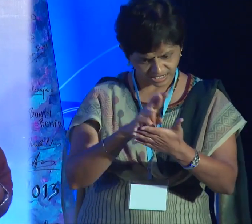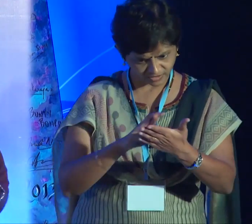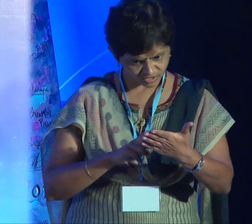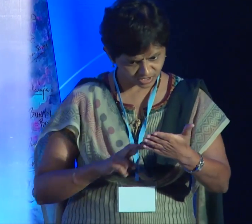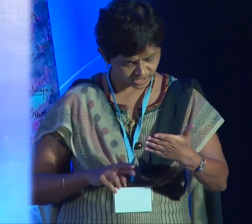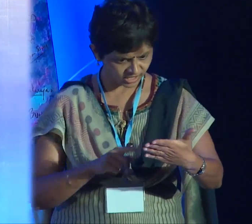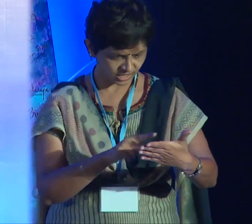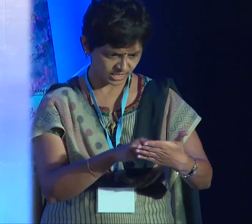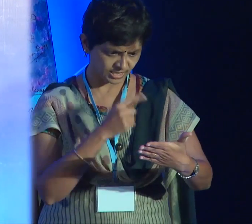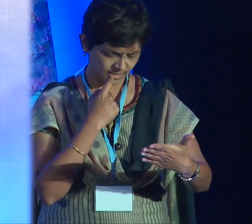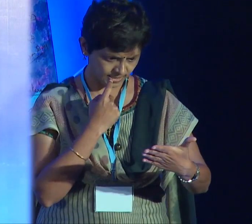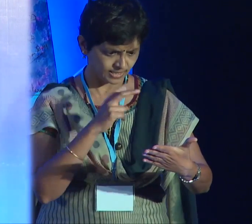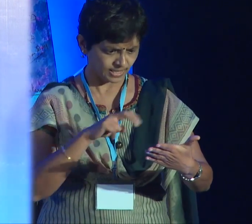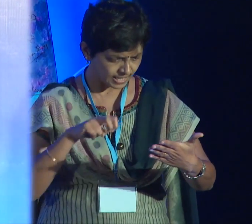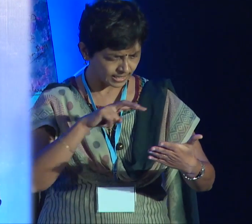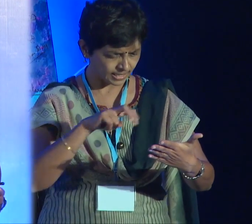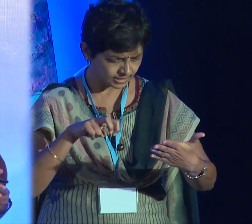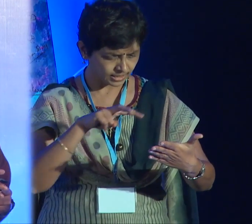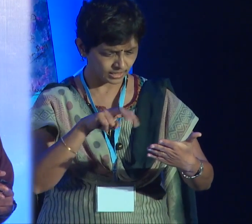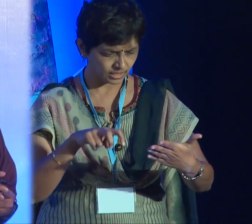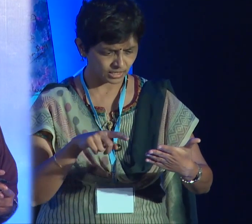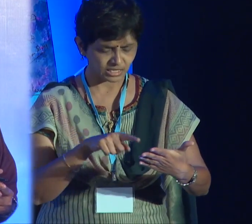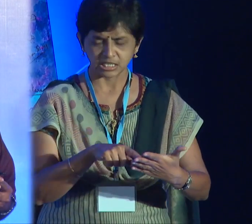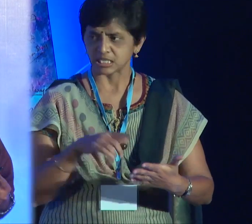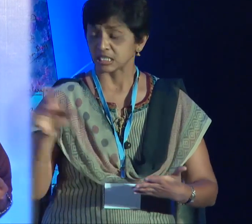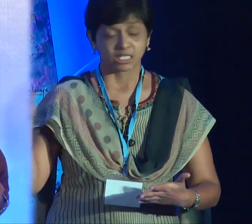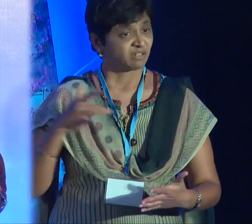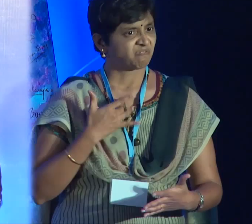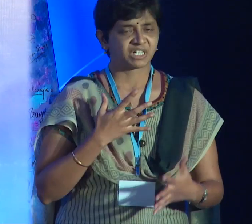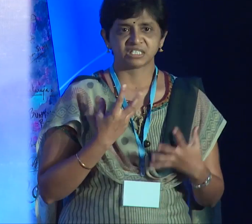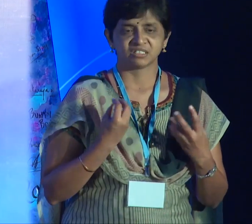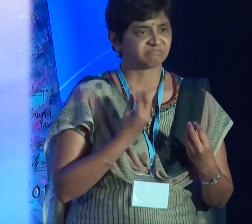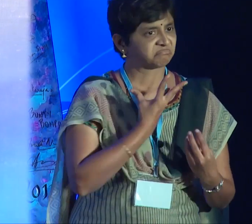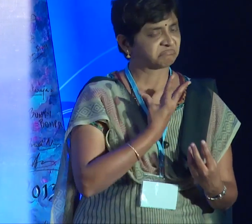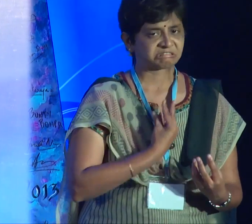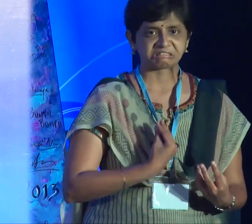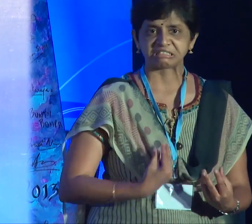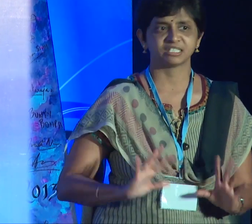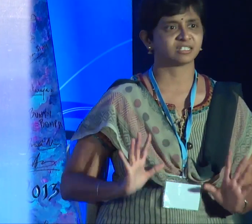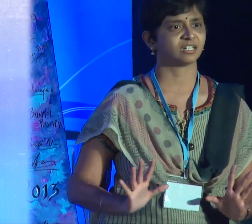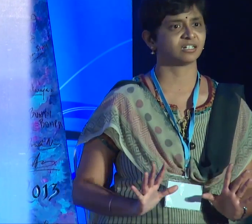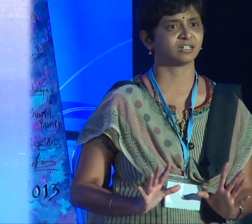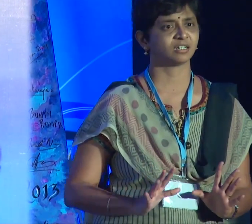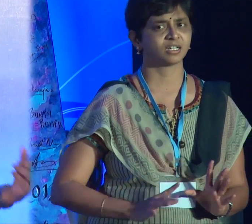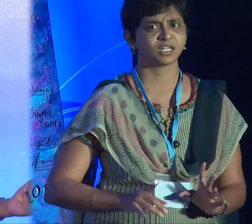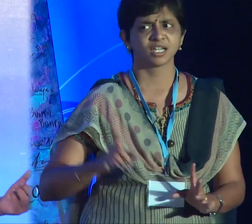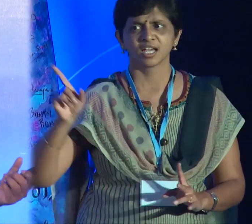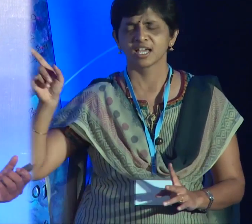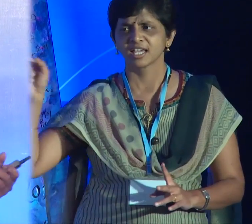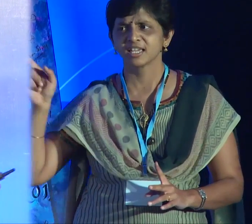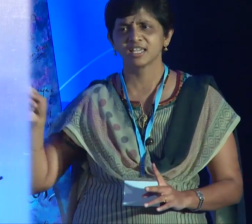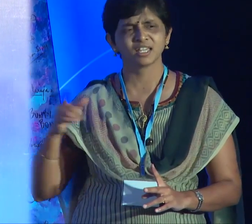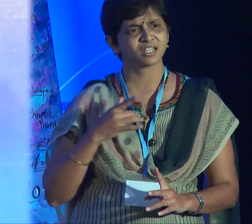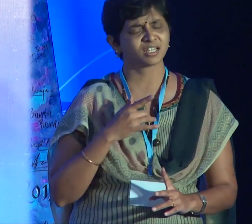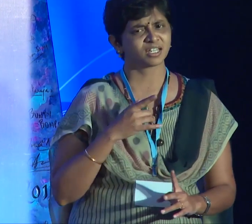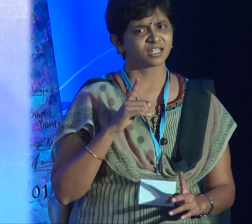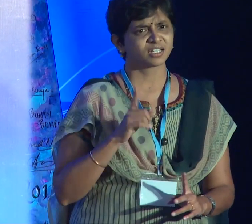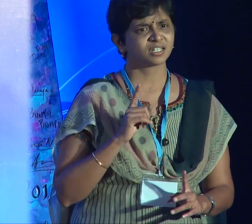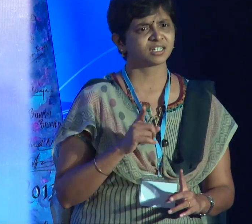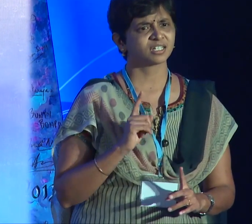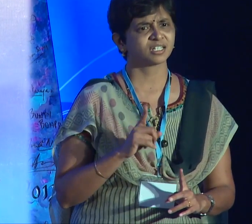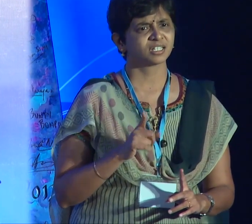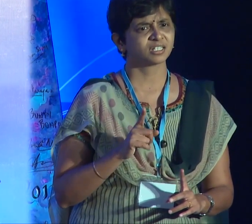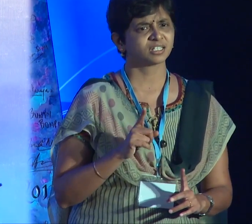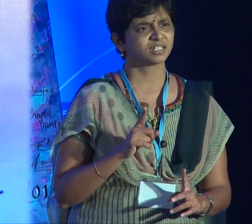dialogues which were written, and they were extremely disturbing. And because there was an assumption that this